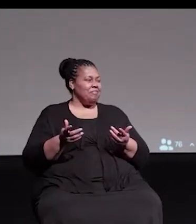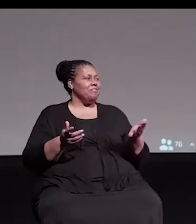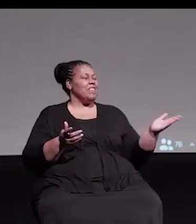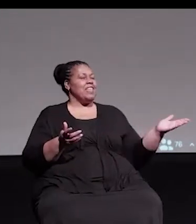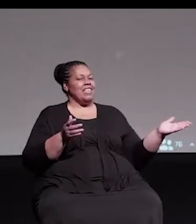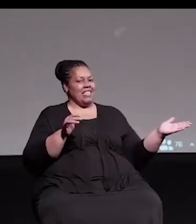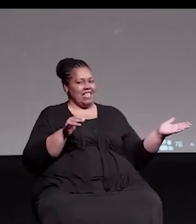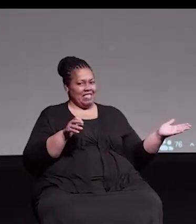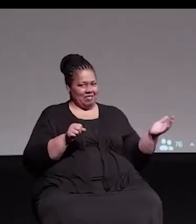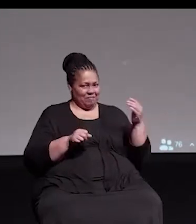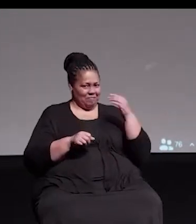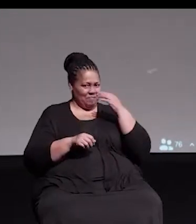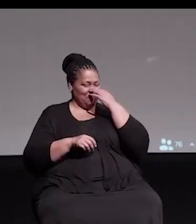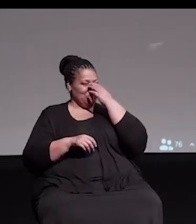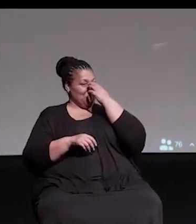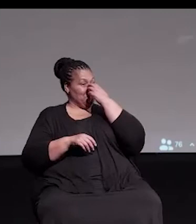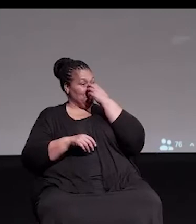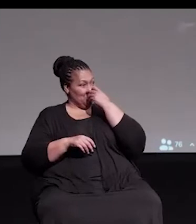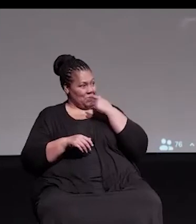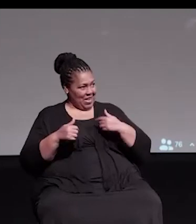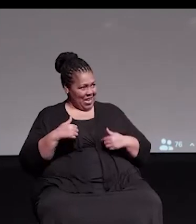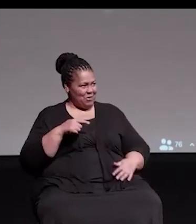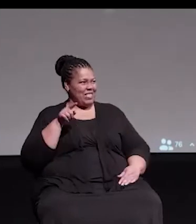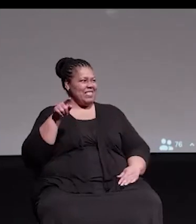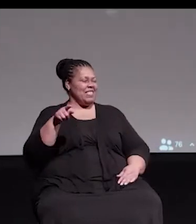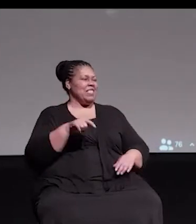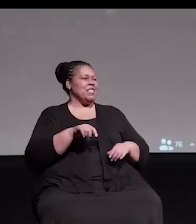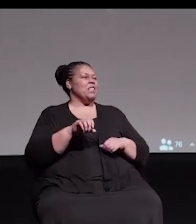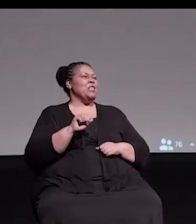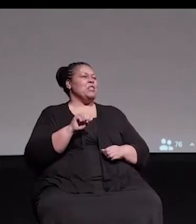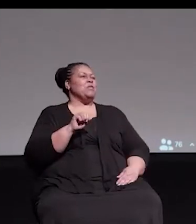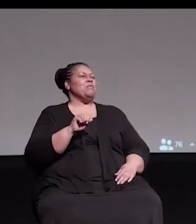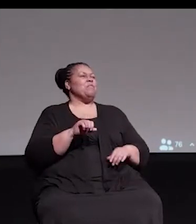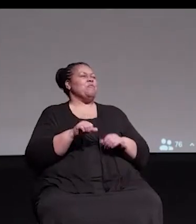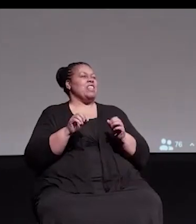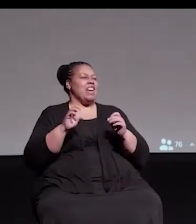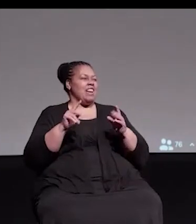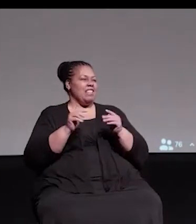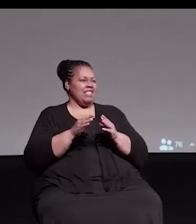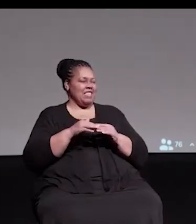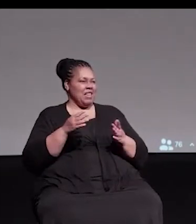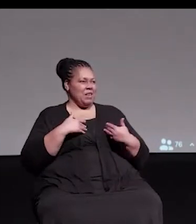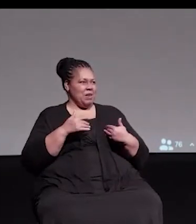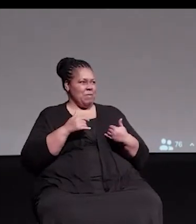Yeah, I mean, I was on that breakout too, and I guess my knee-jerk reaction is like, oh shit, like Yeah. what?